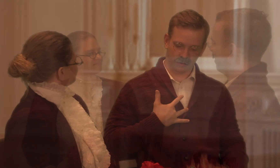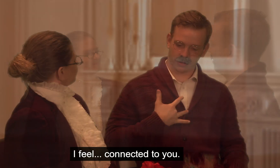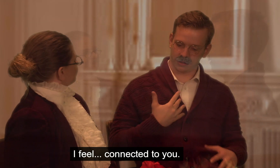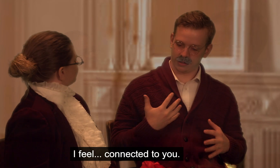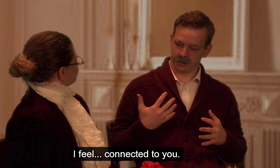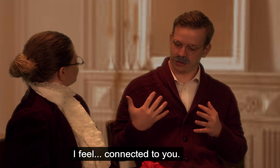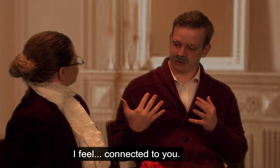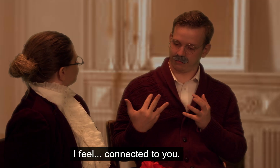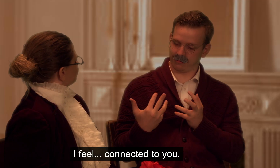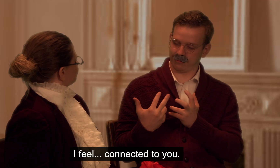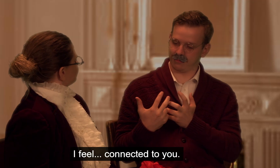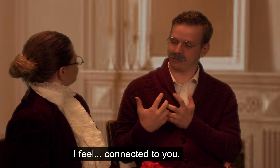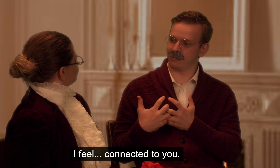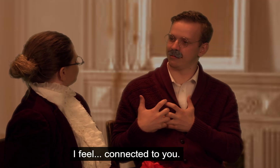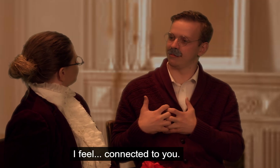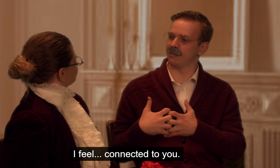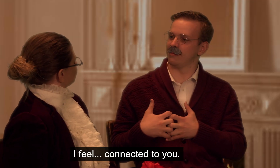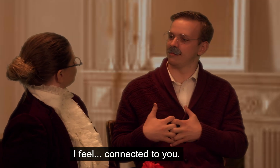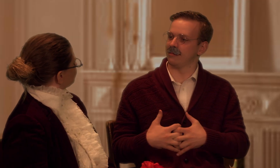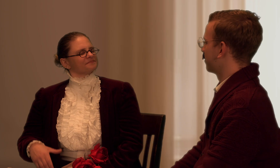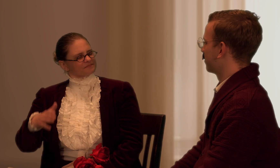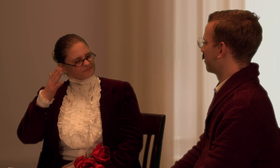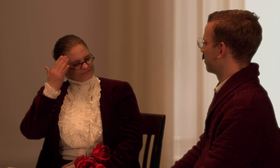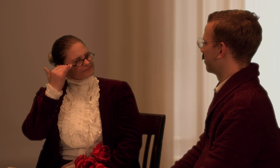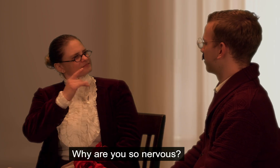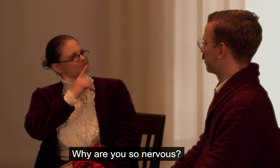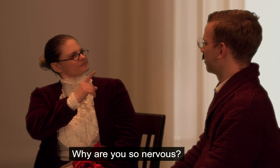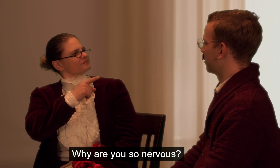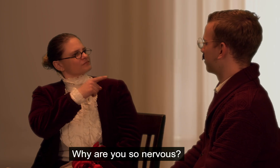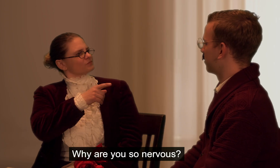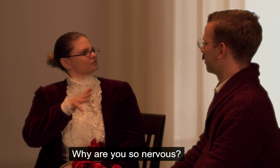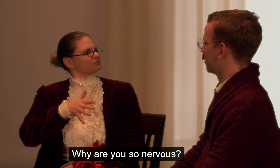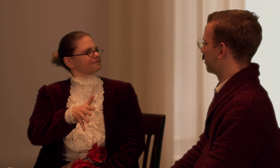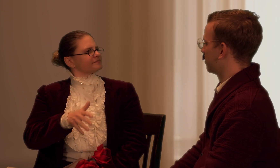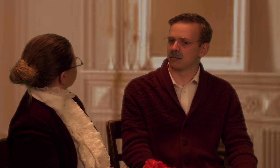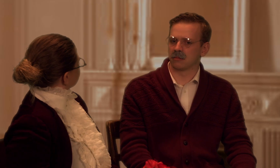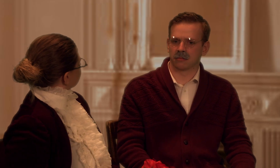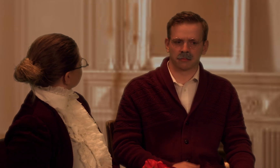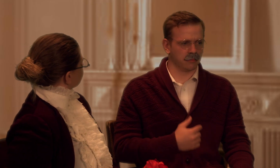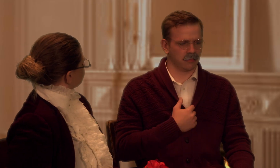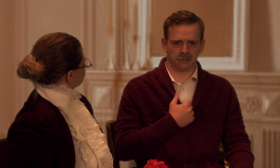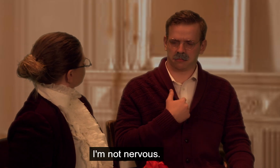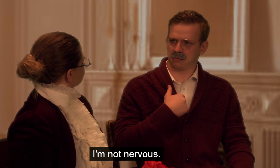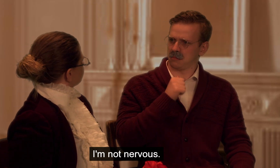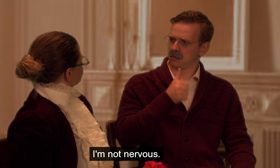I feel connected to you. Why are you so nervous? I'm not nervous.